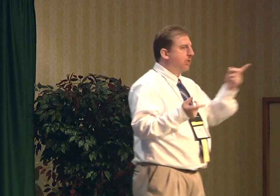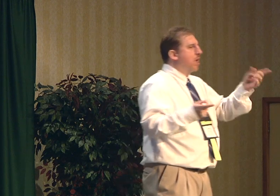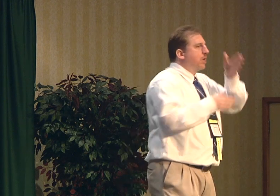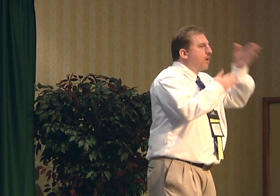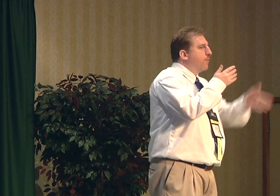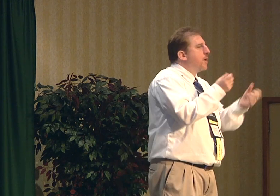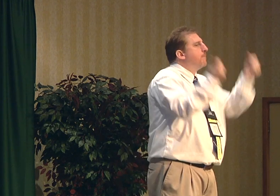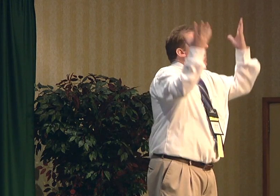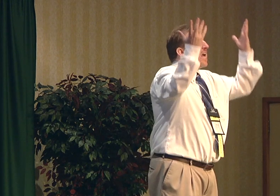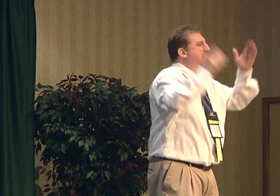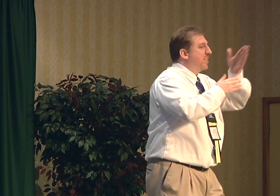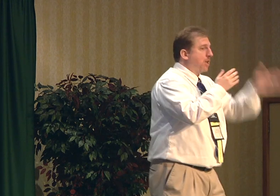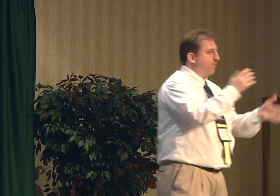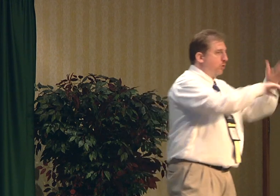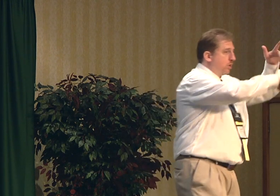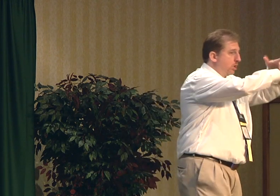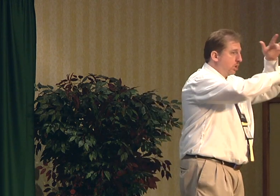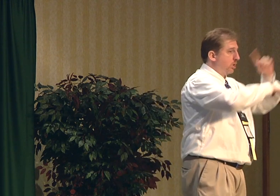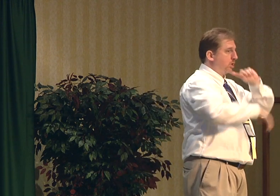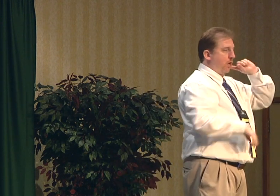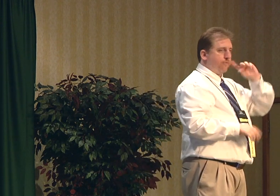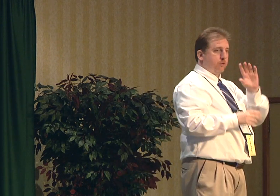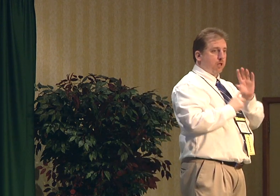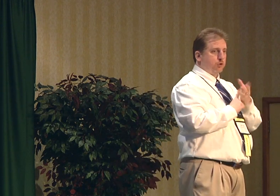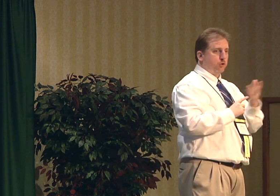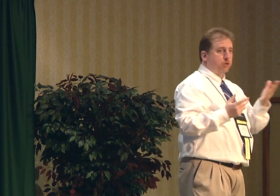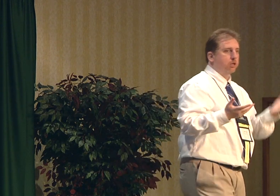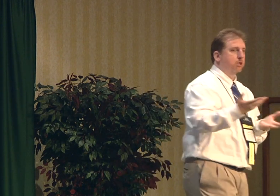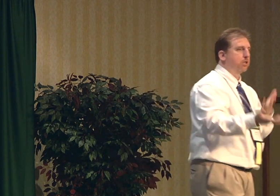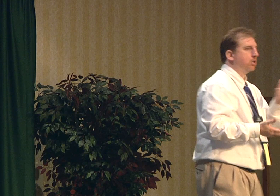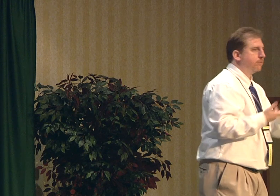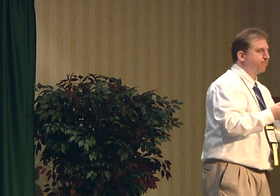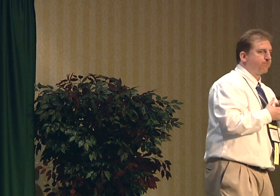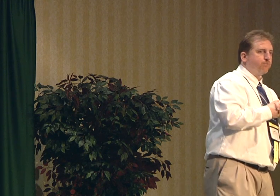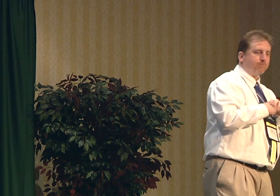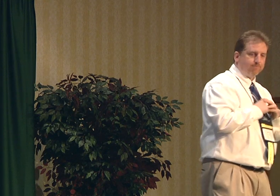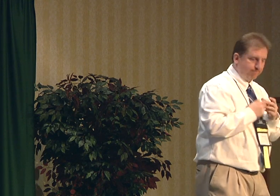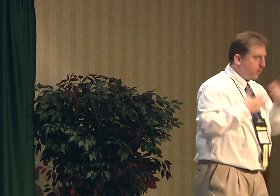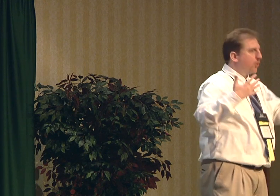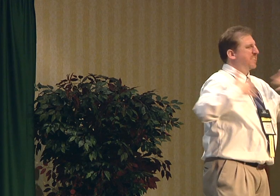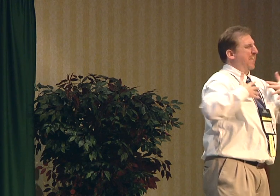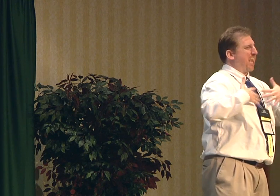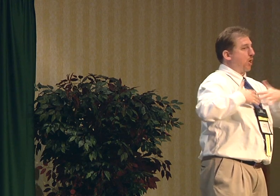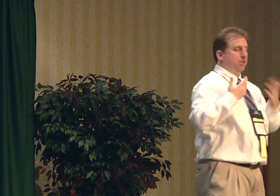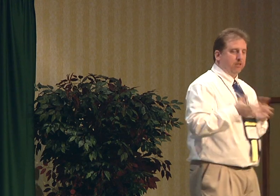And ignorance is an issue. Many hospitals don't know about that culture. They've never come up against it. They've never experienced it.